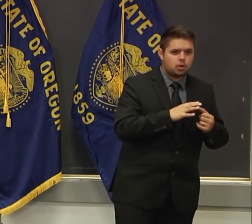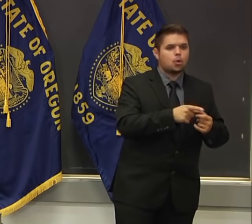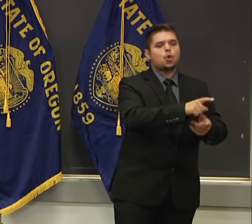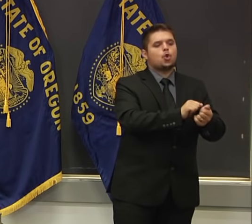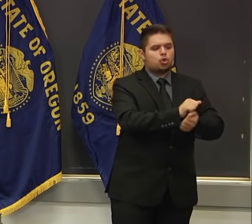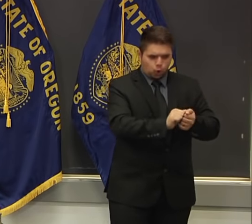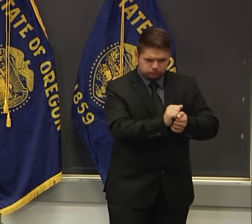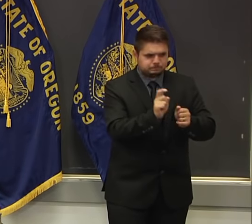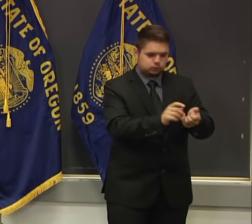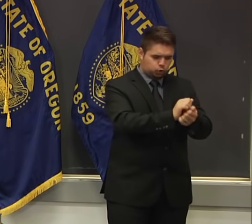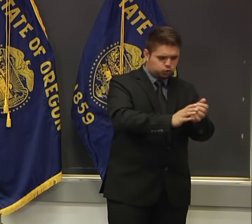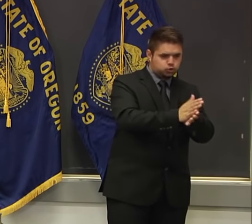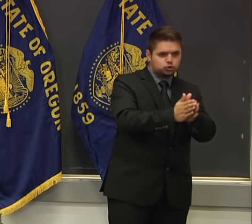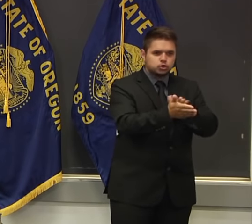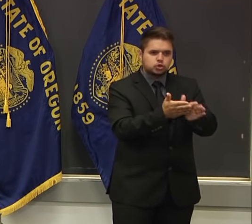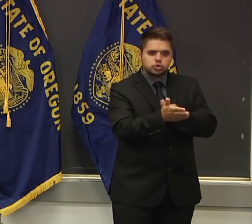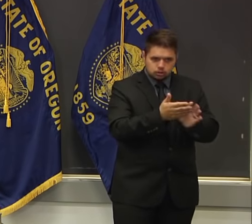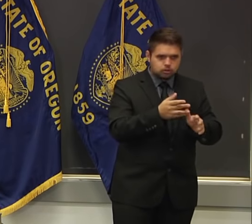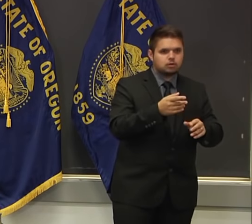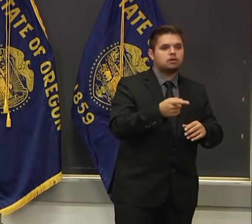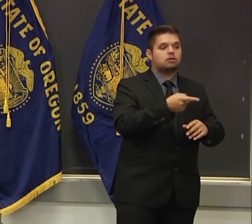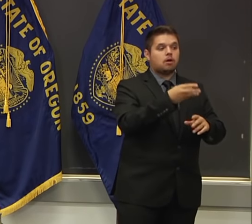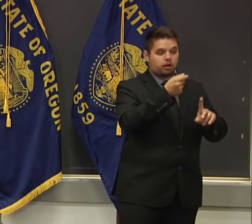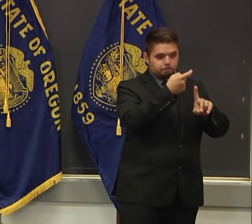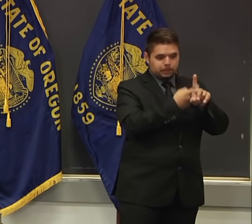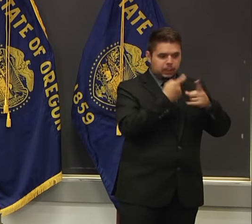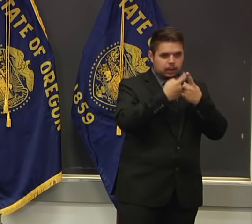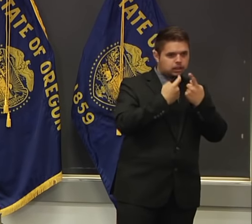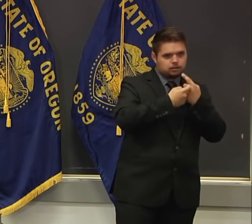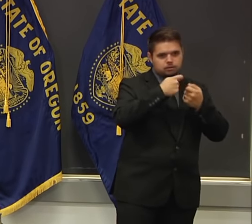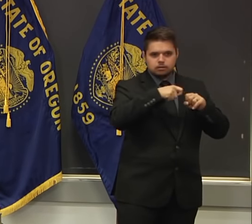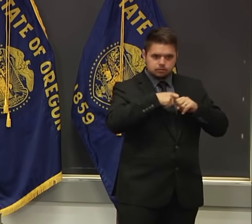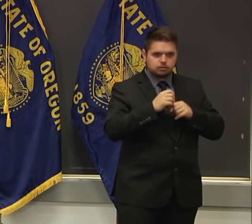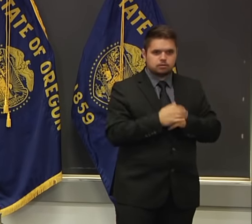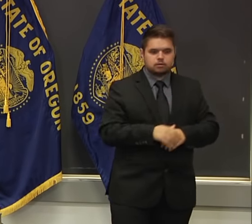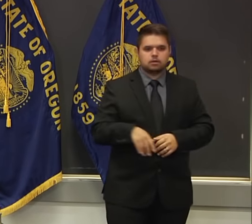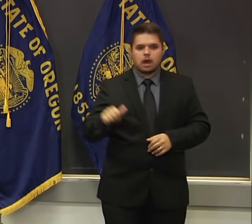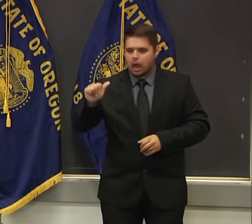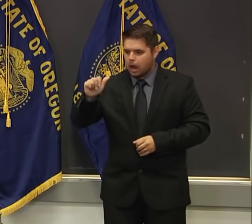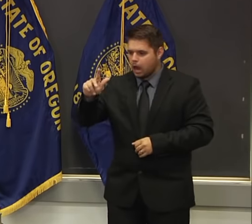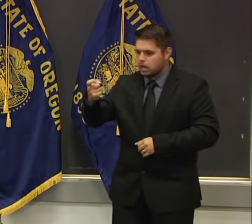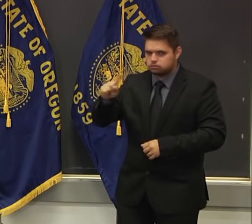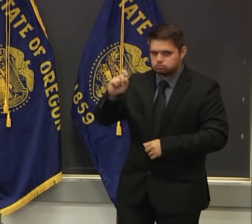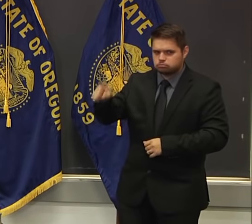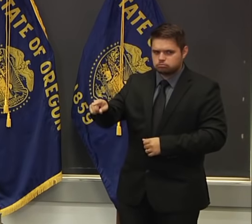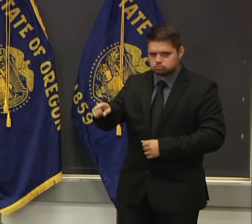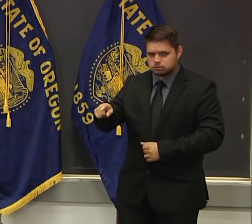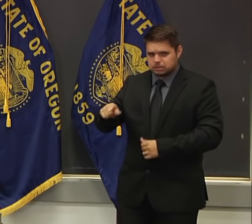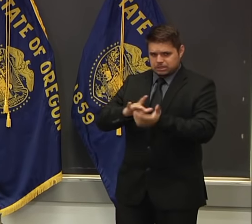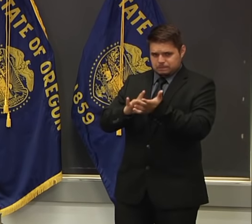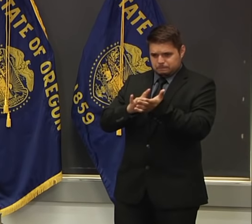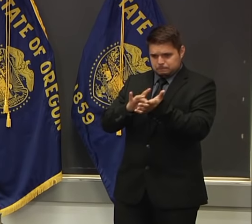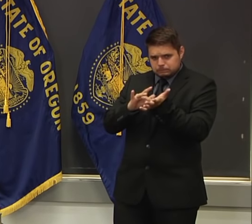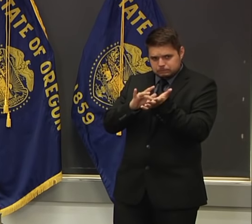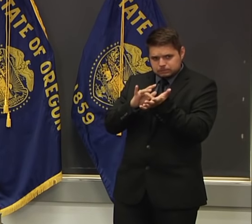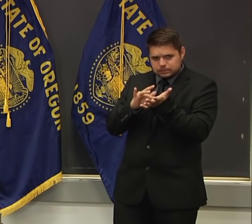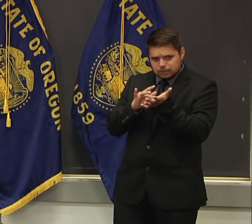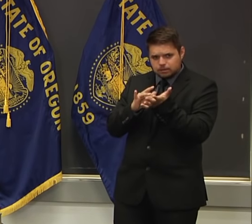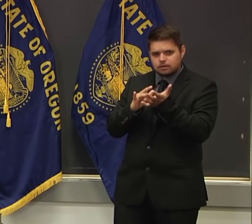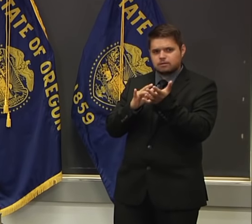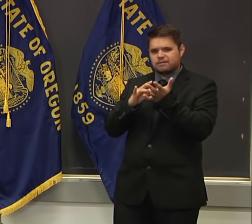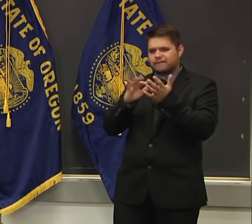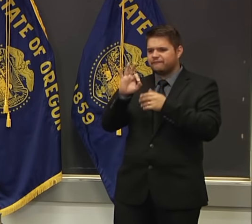appropriate. Alex asks, are medical fit tests still required for N95 masks? Michael,